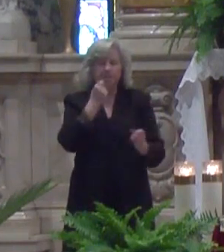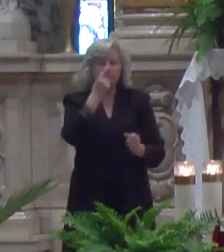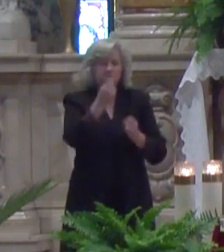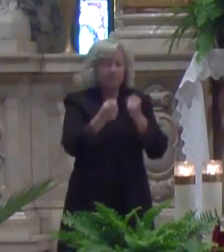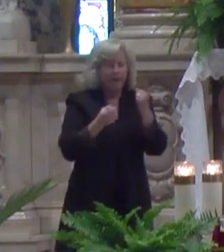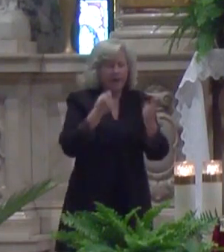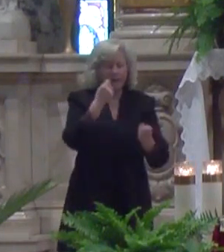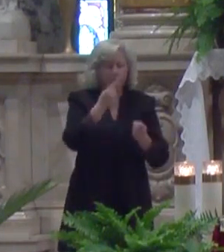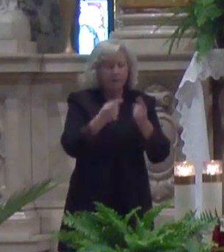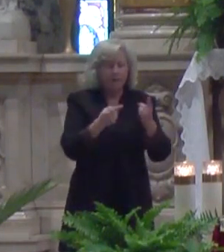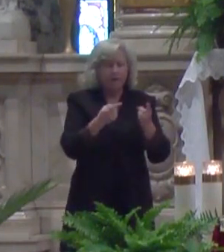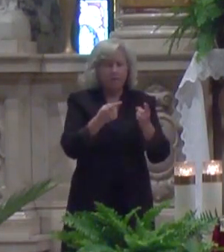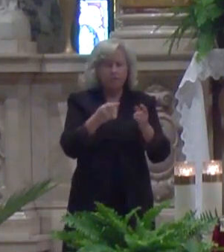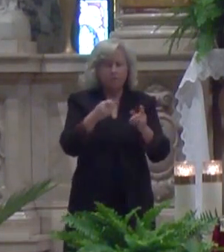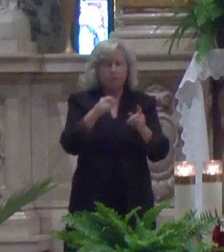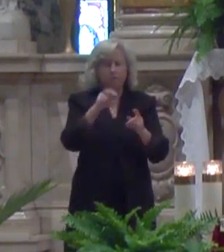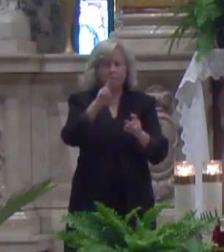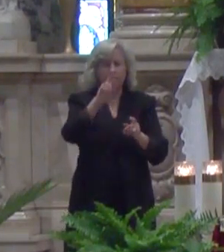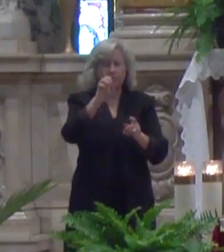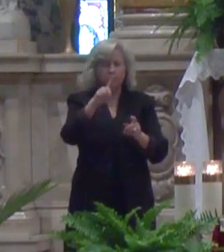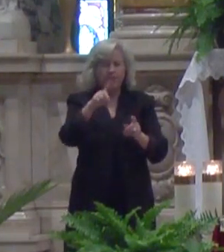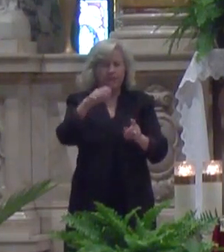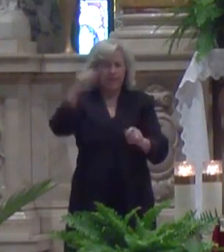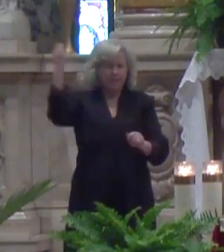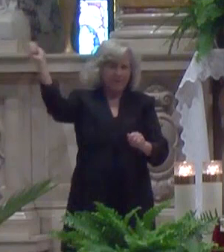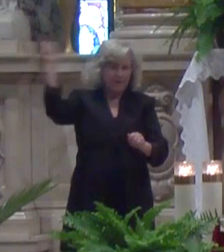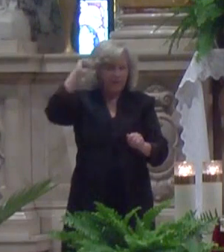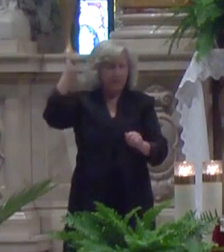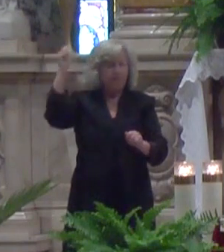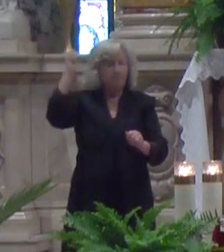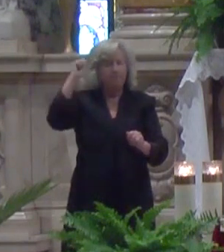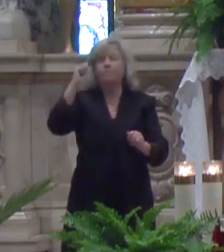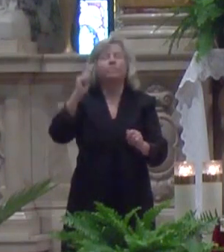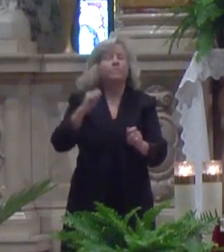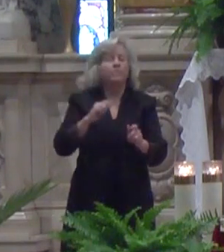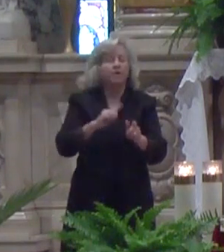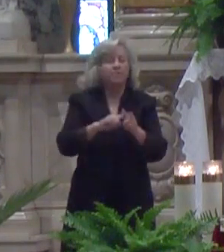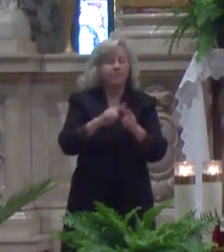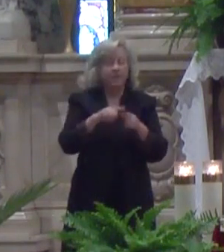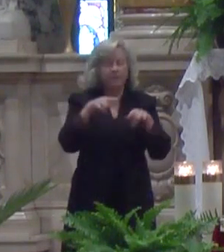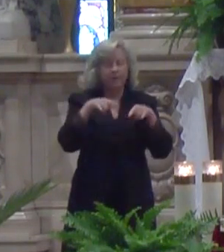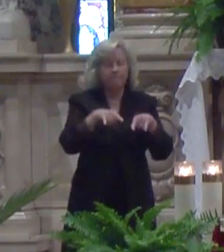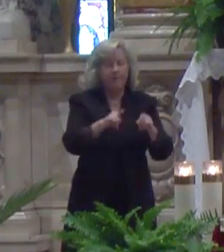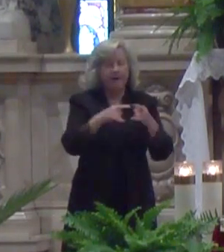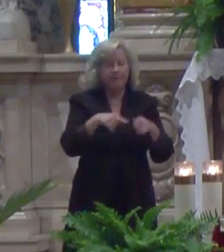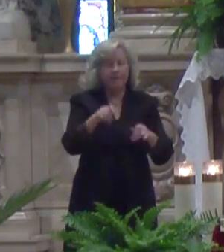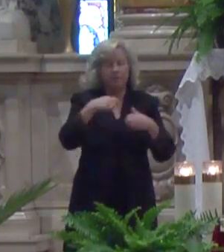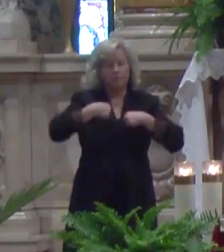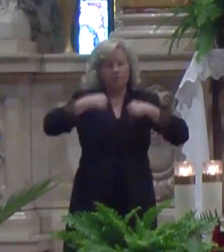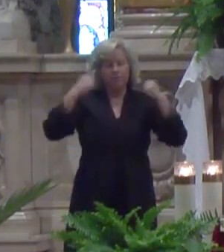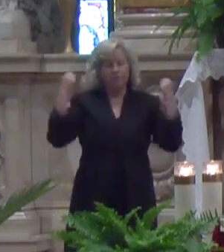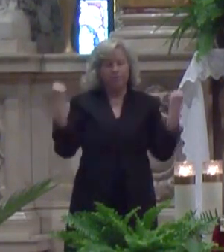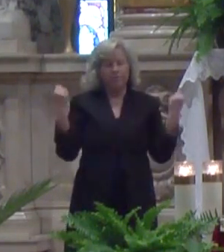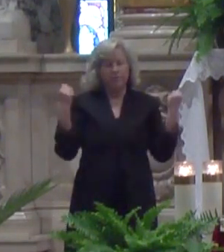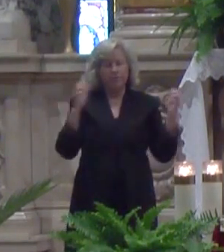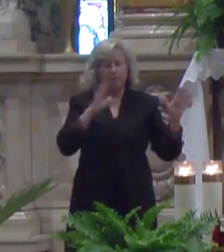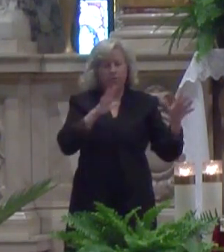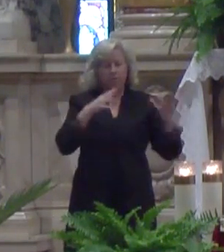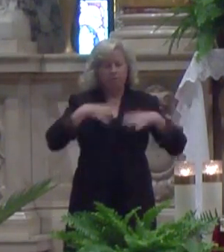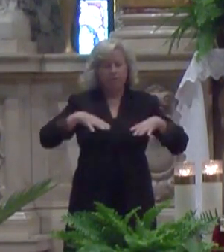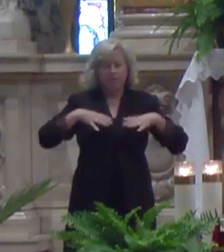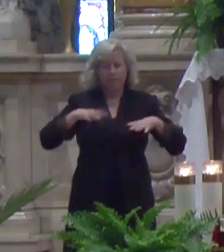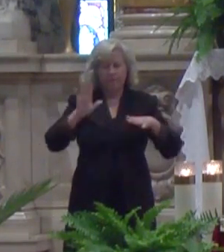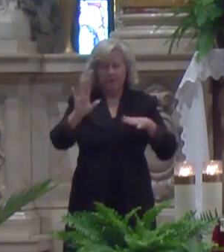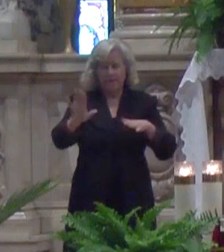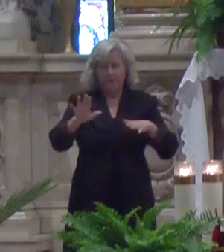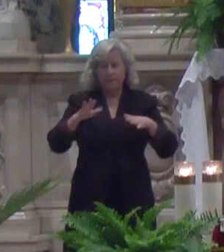upon him and took the reed and kept striking him on the head. And when they had mocked him, they stripped him of the cloak, dressed him in his own